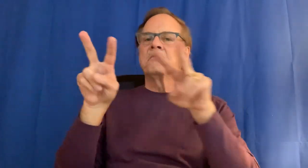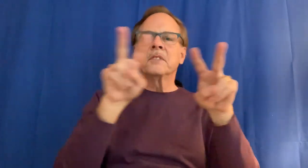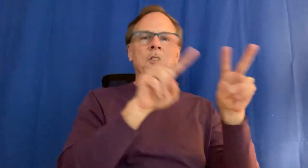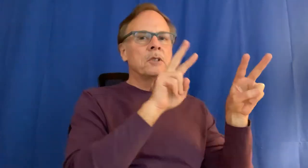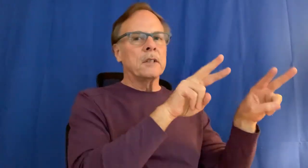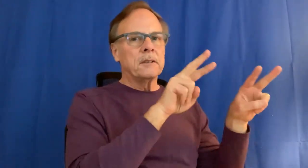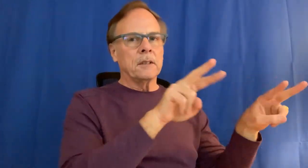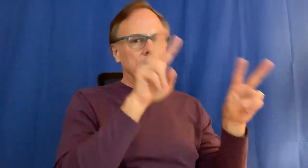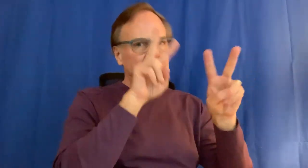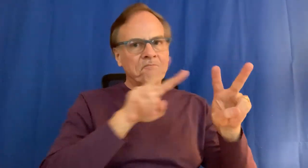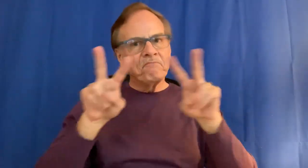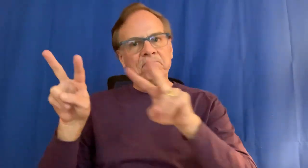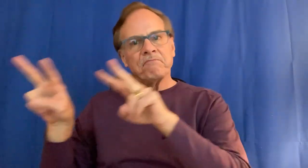So sightseeing.